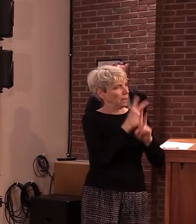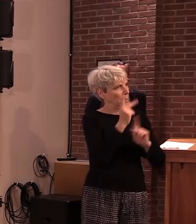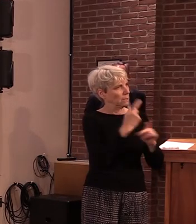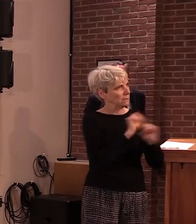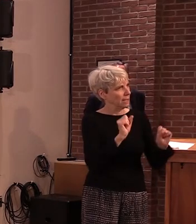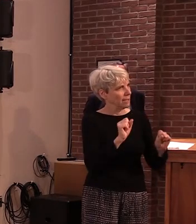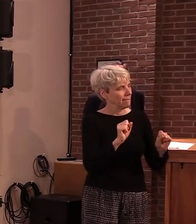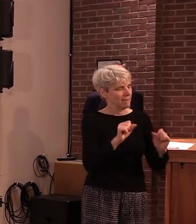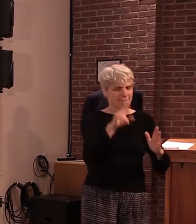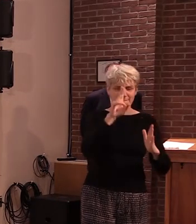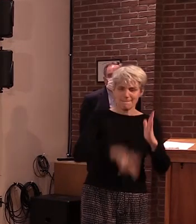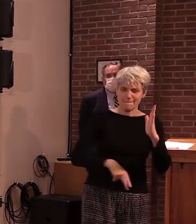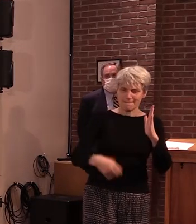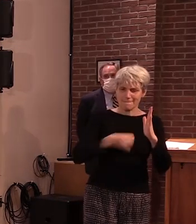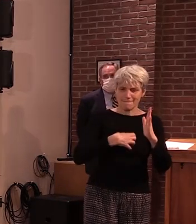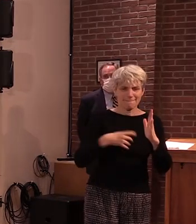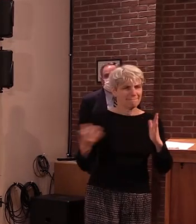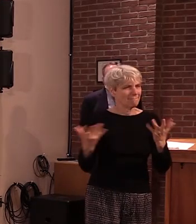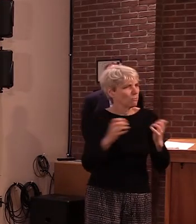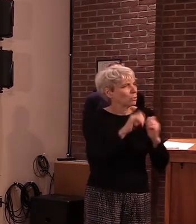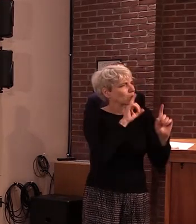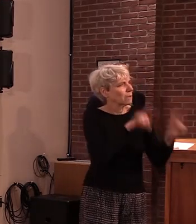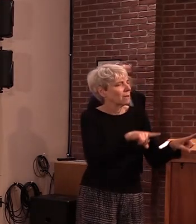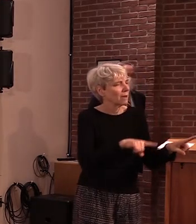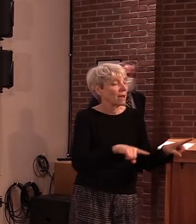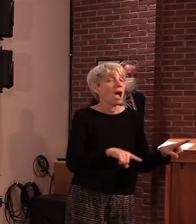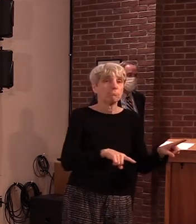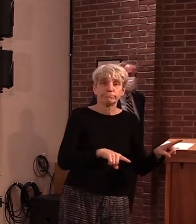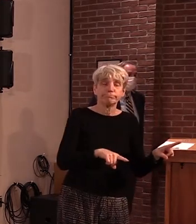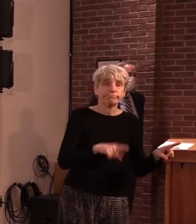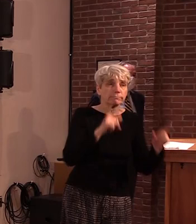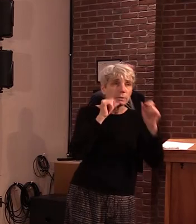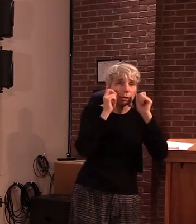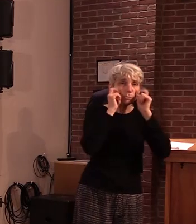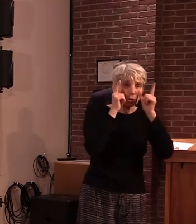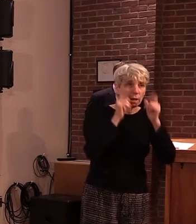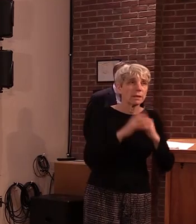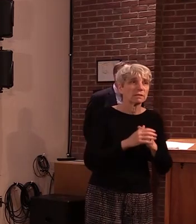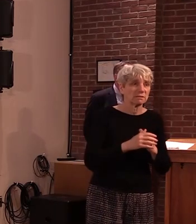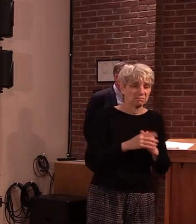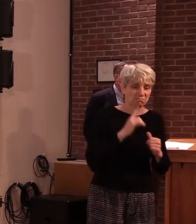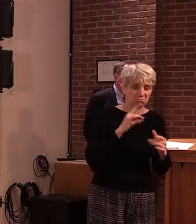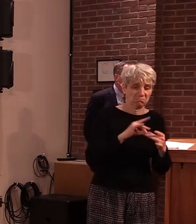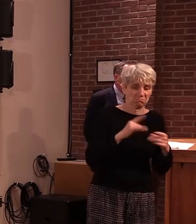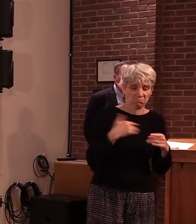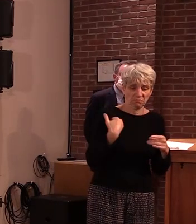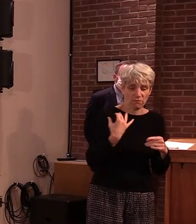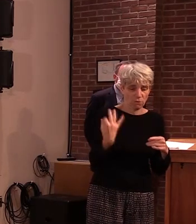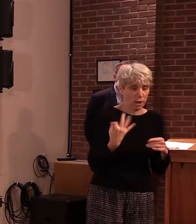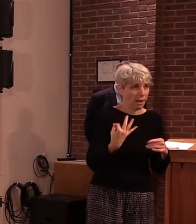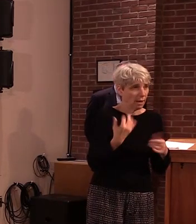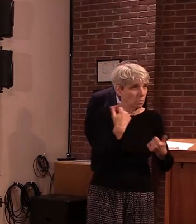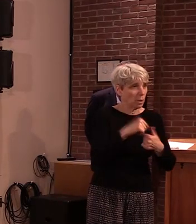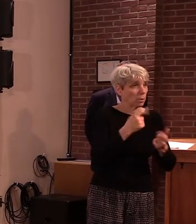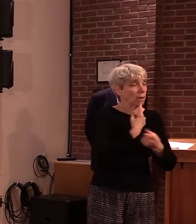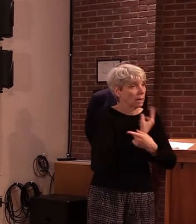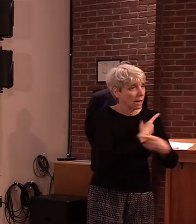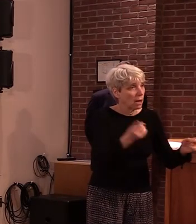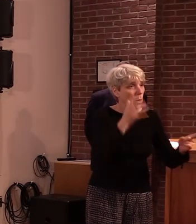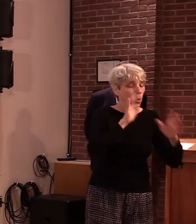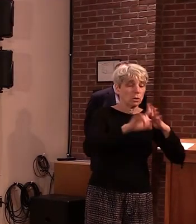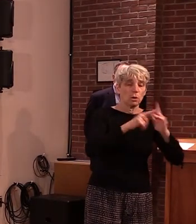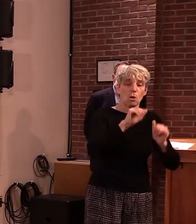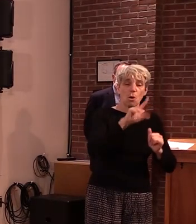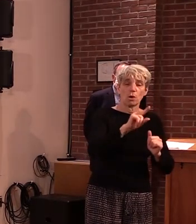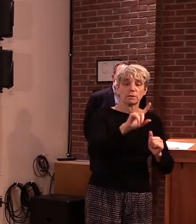What would you say? Yeah, it's not, you know, it's not surprising to me. I acknowledged that Friday when issued the mandate that it